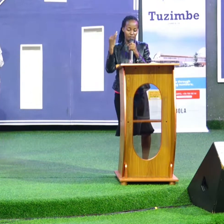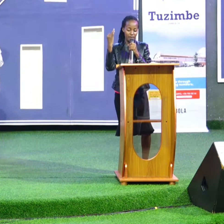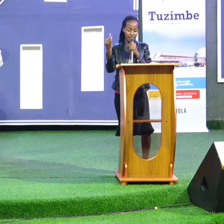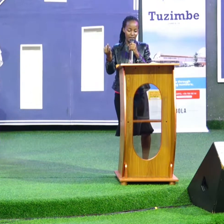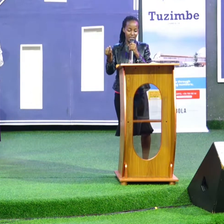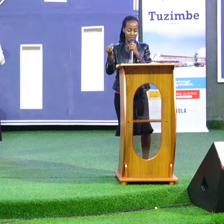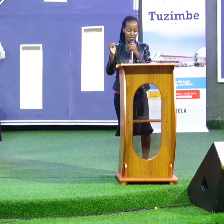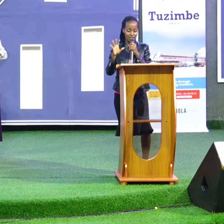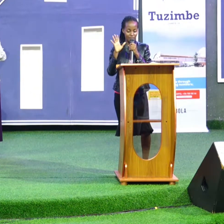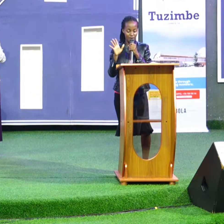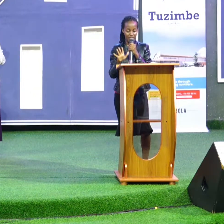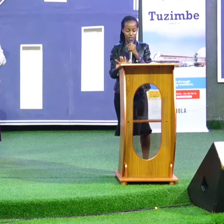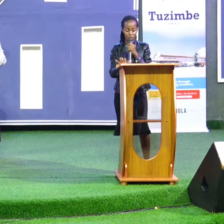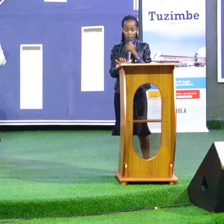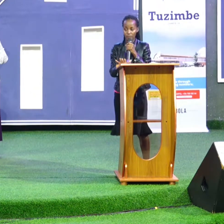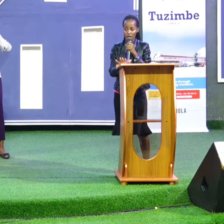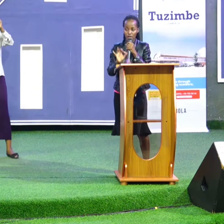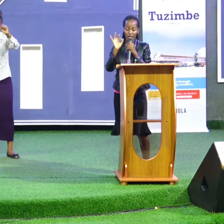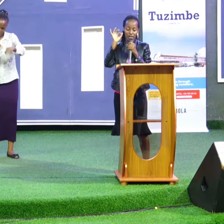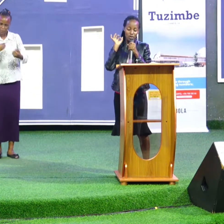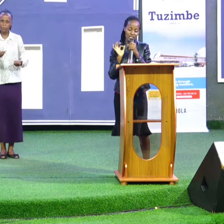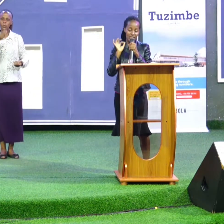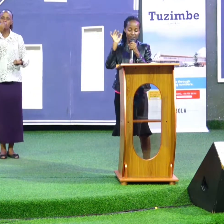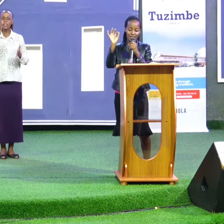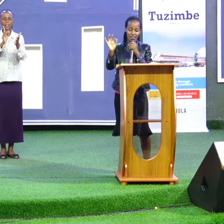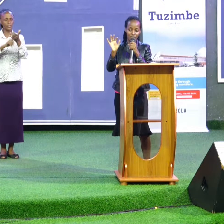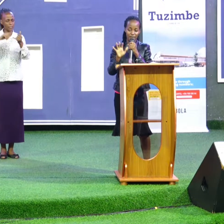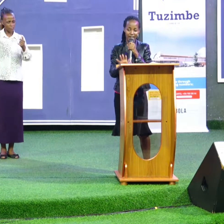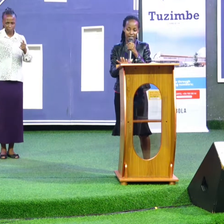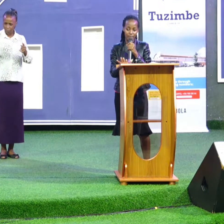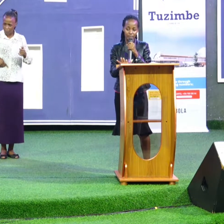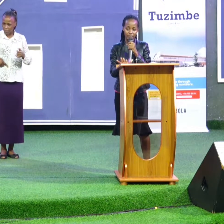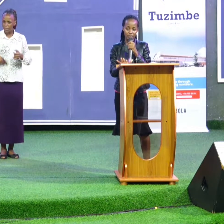Food is very limited. It's very little. You cannot eat and get